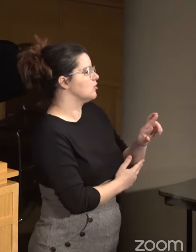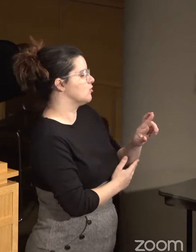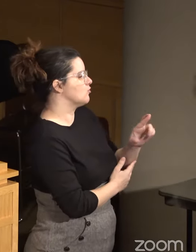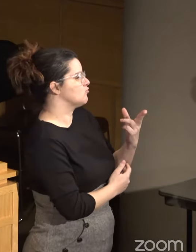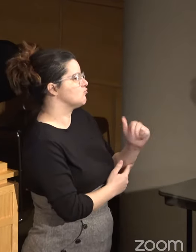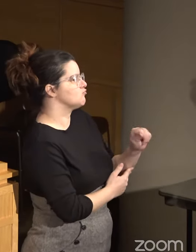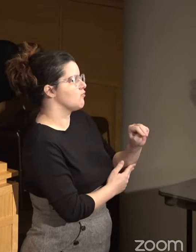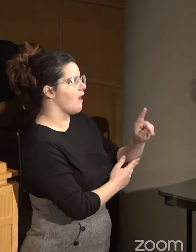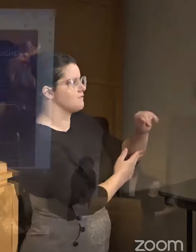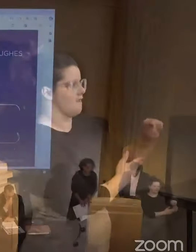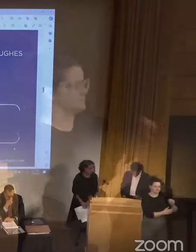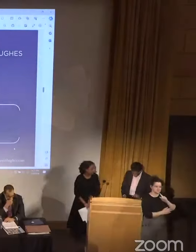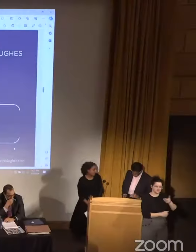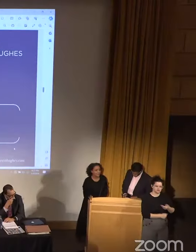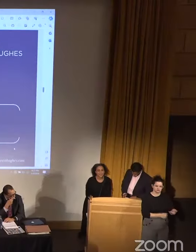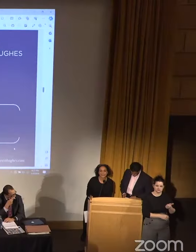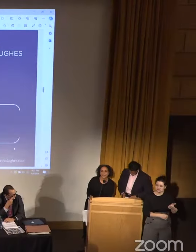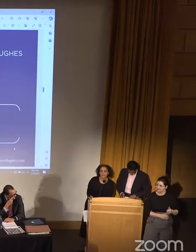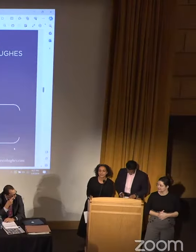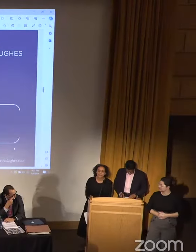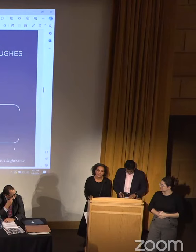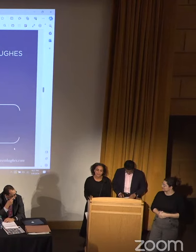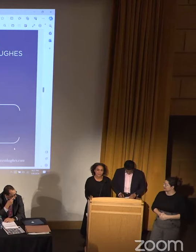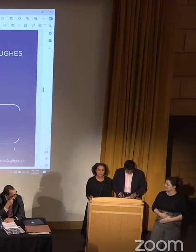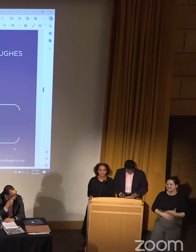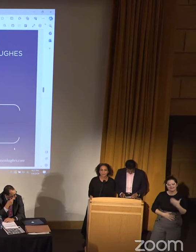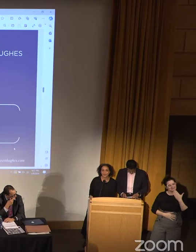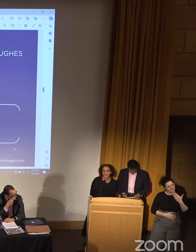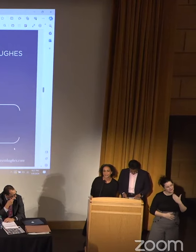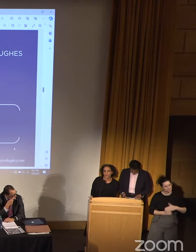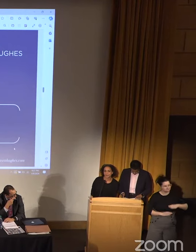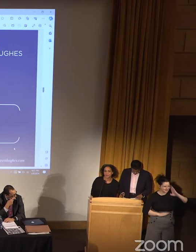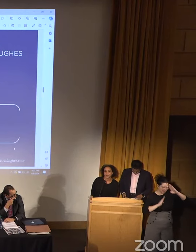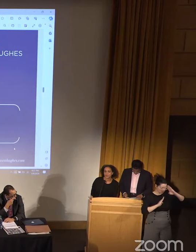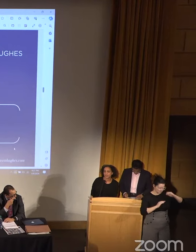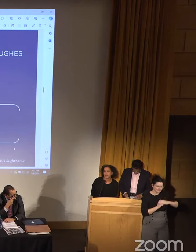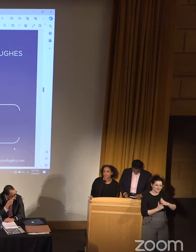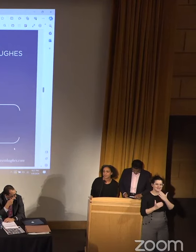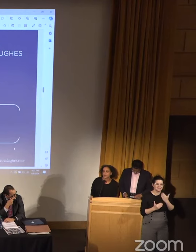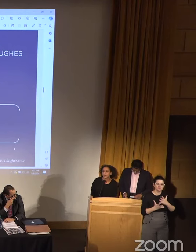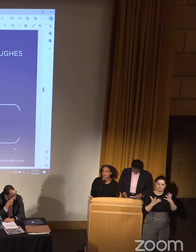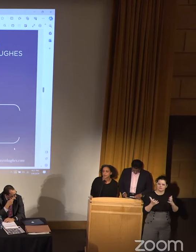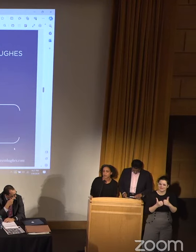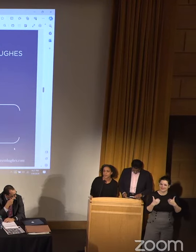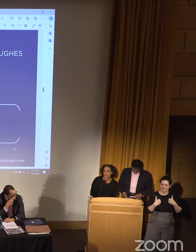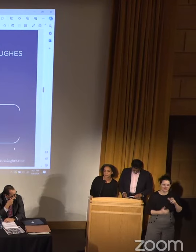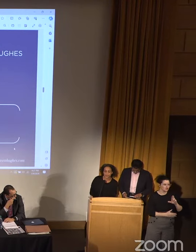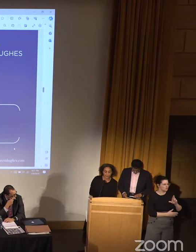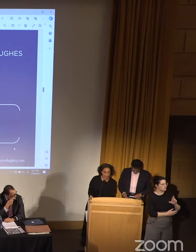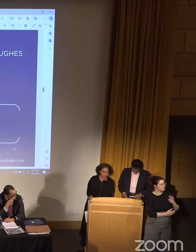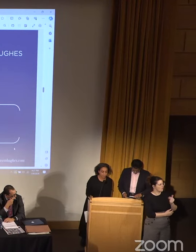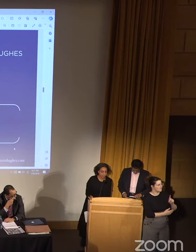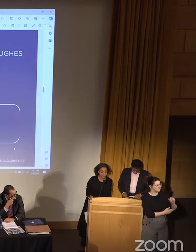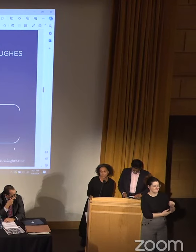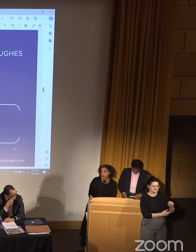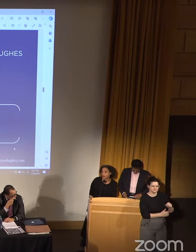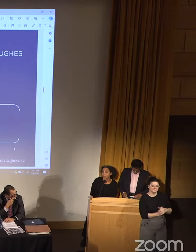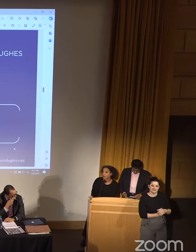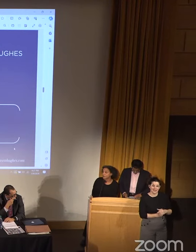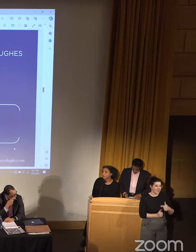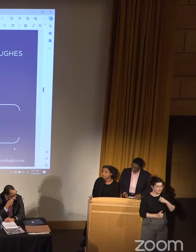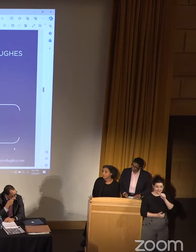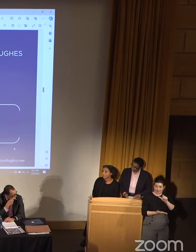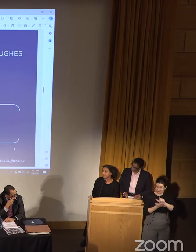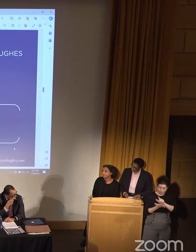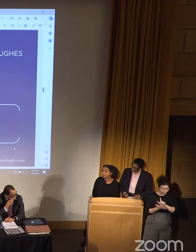and Rania's going to introduce herself. Thank you, Sydney. And hi, thank you so much for having us. My name is Rania Adwan. I'm not